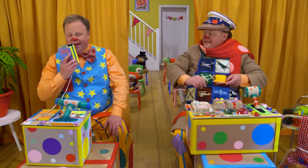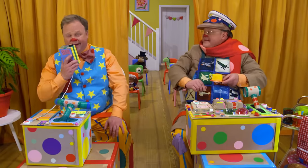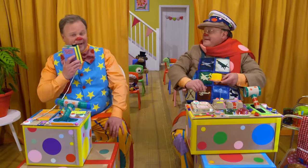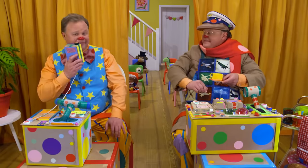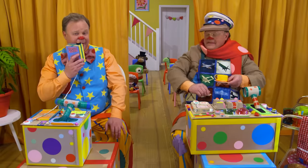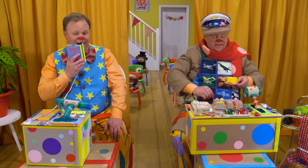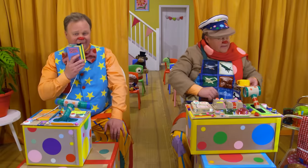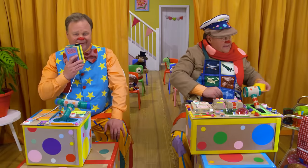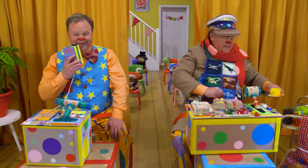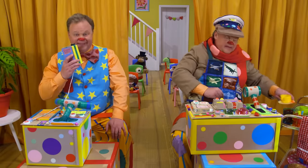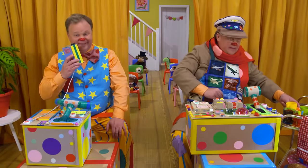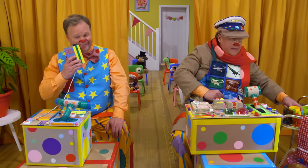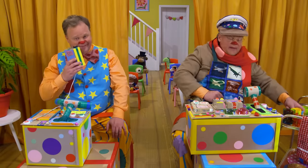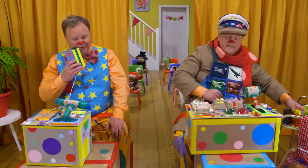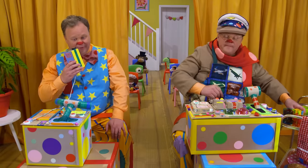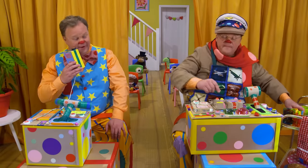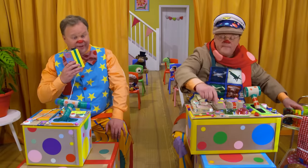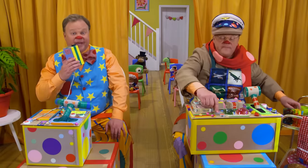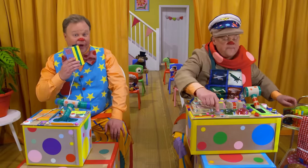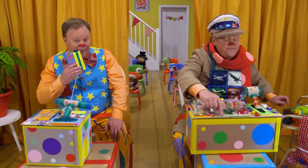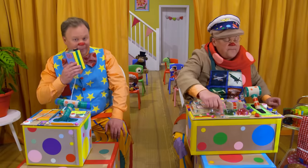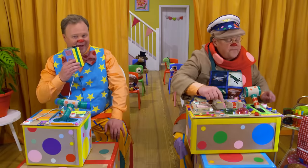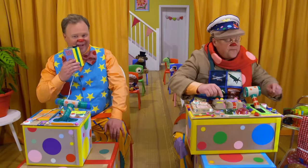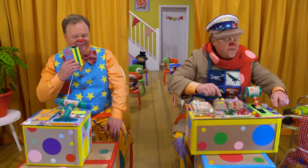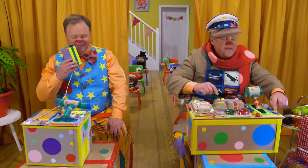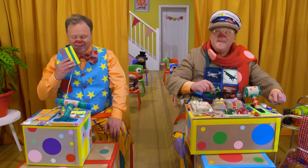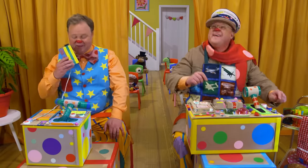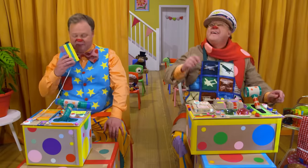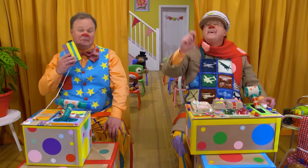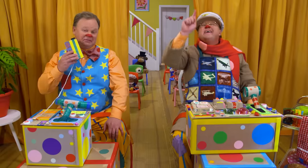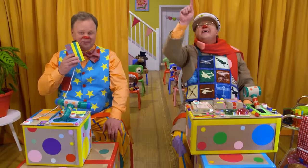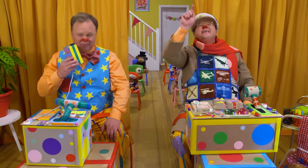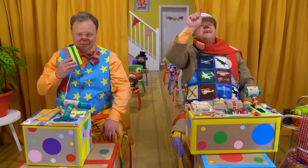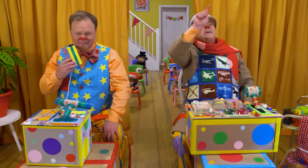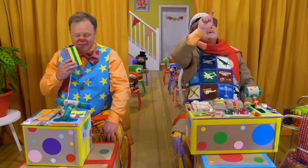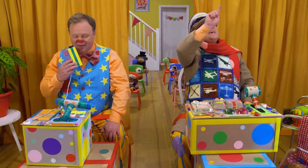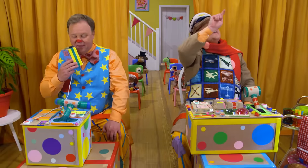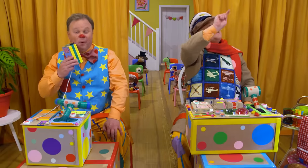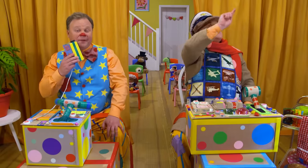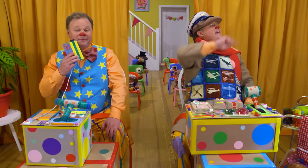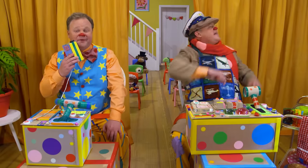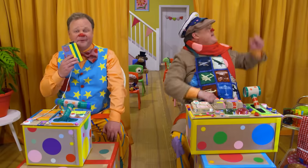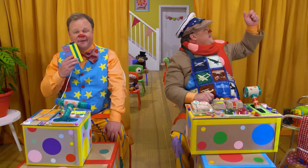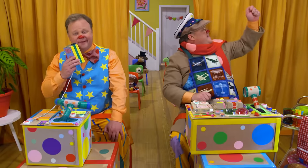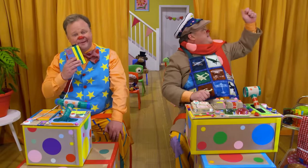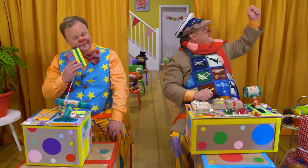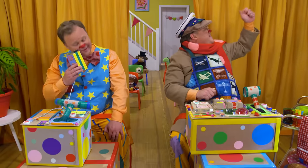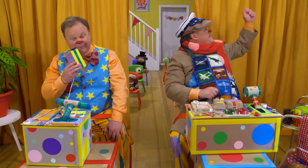Good afternoon. This is your co-pilot, Mr. Tumble. And welcome to Tumble